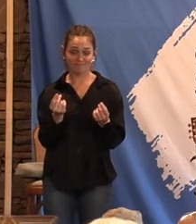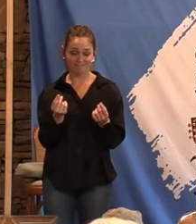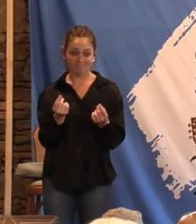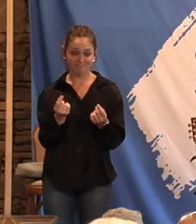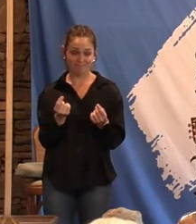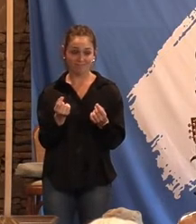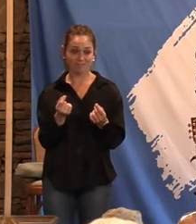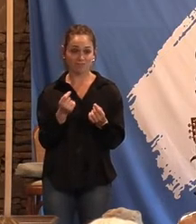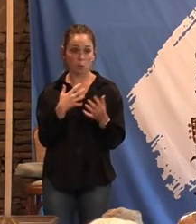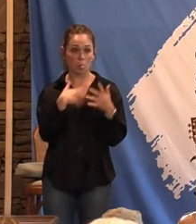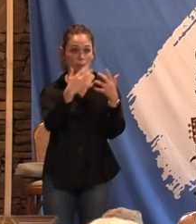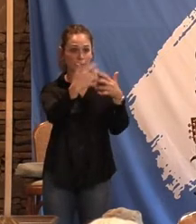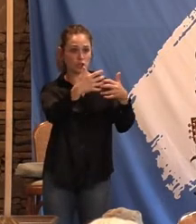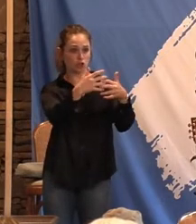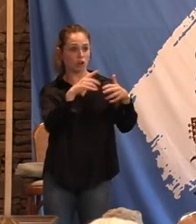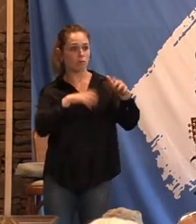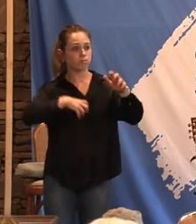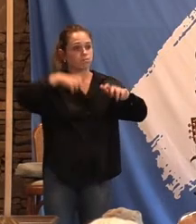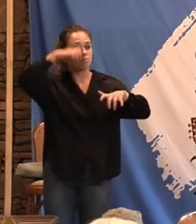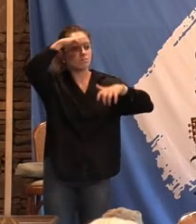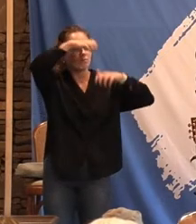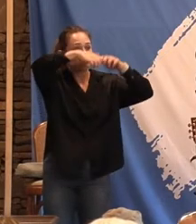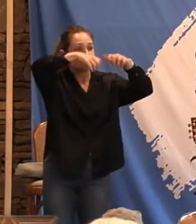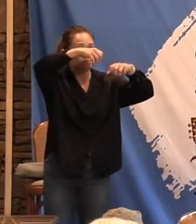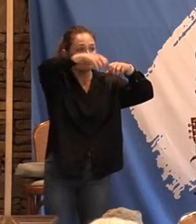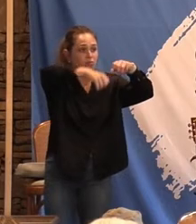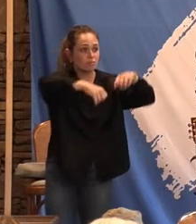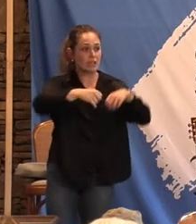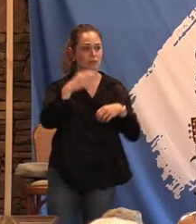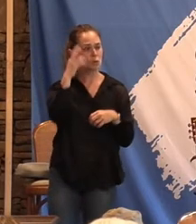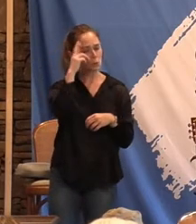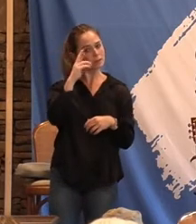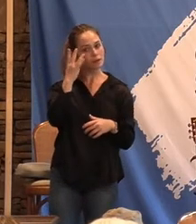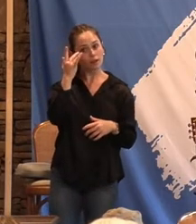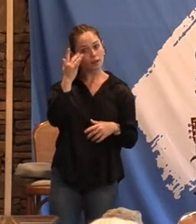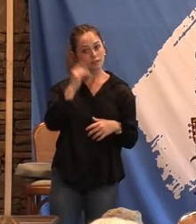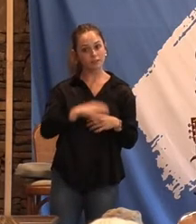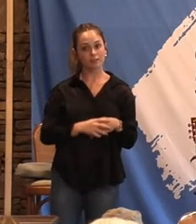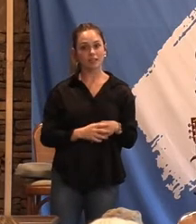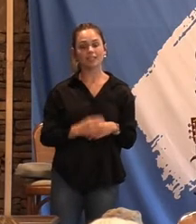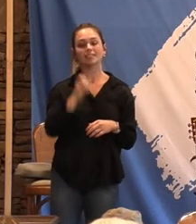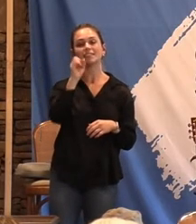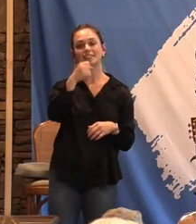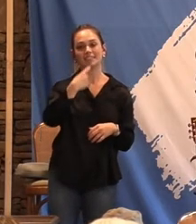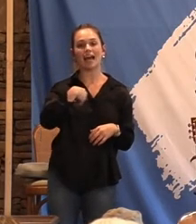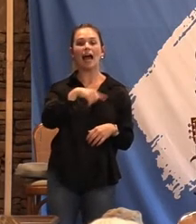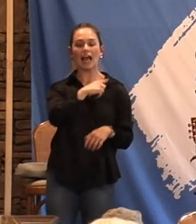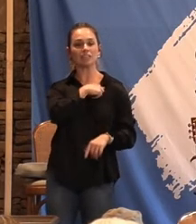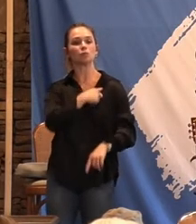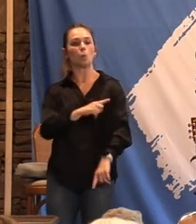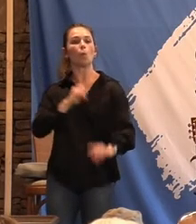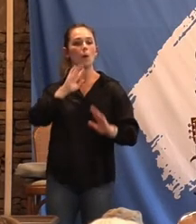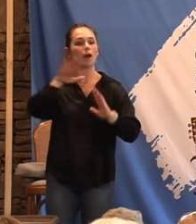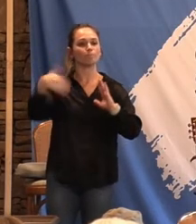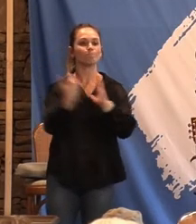climbs inside, the reason for to know. Yes, we're going there.